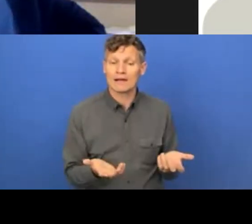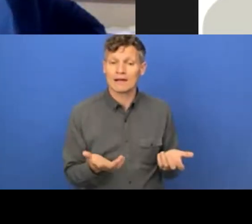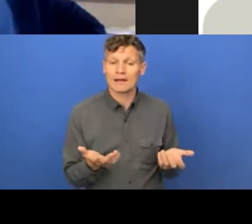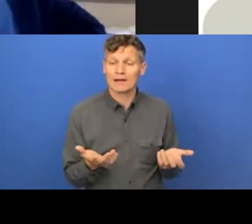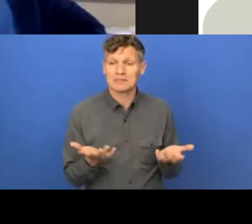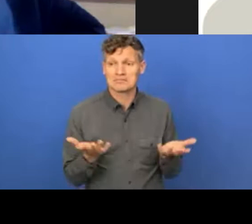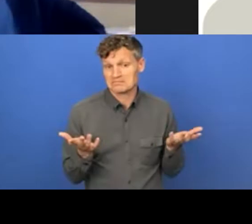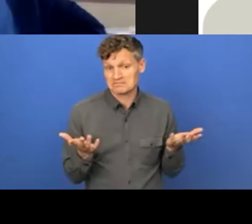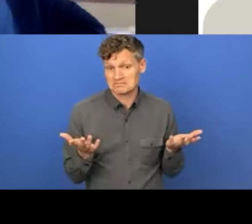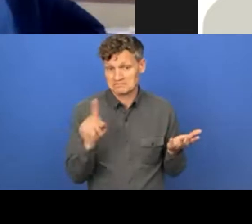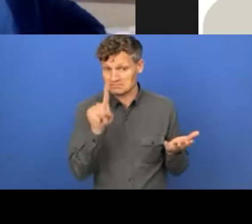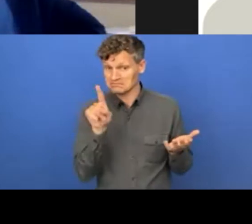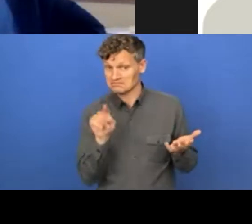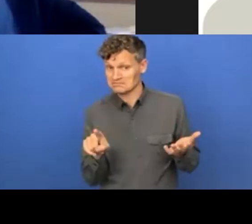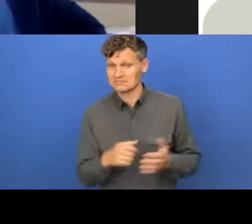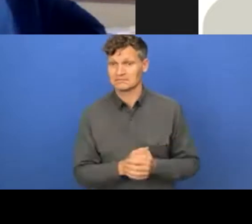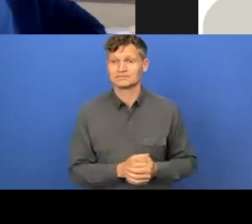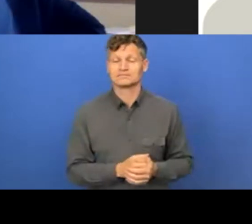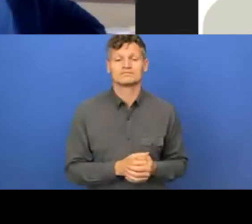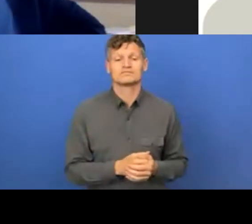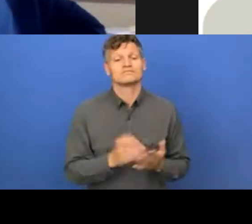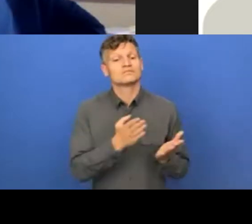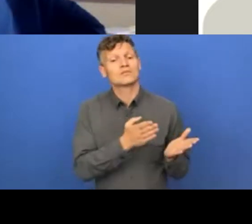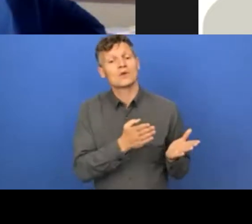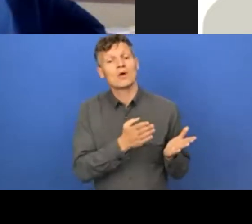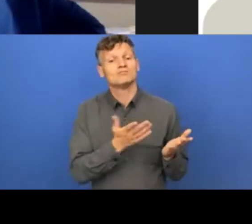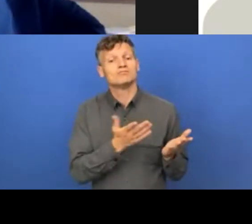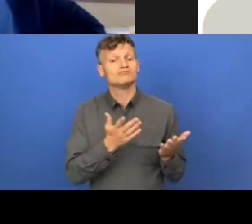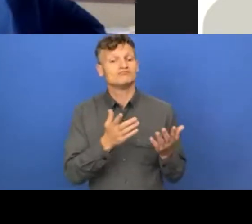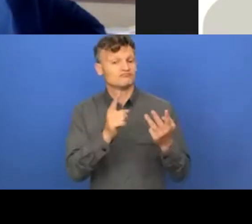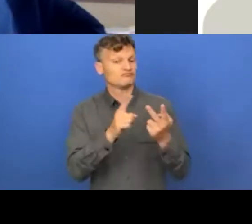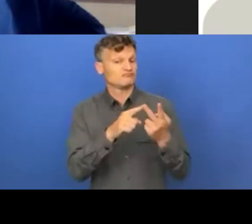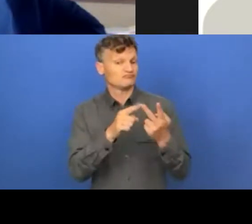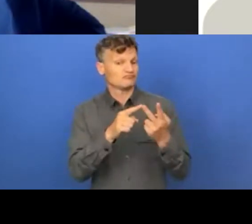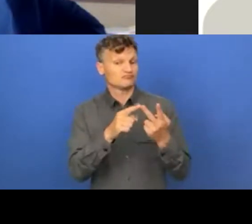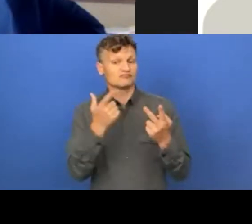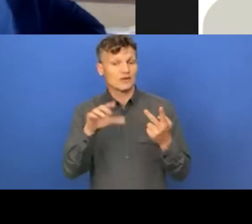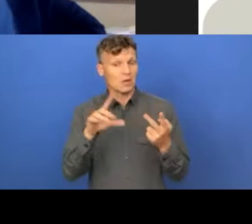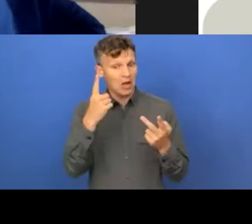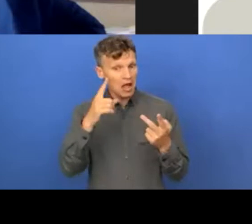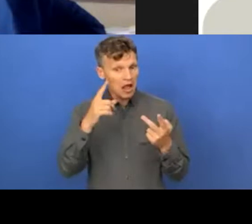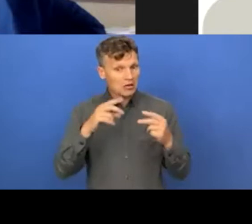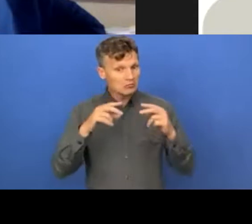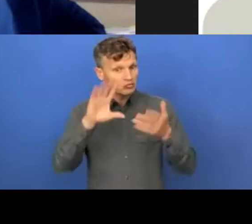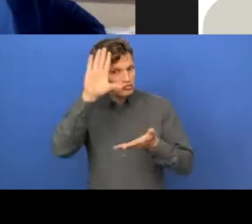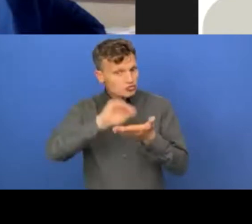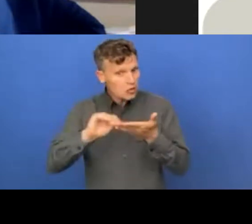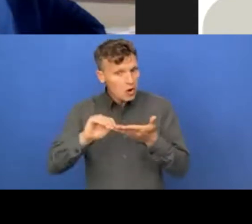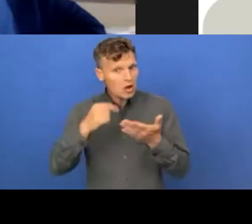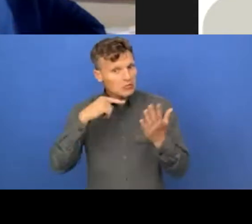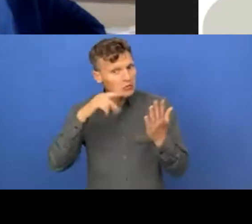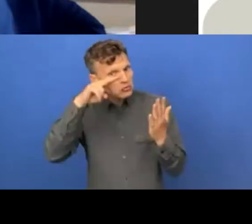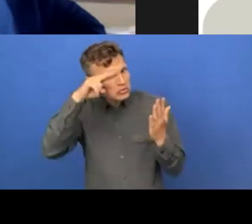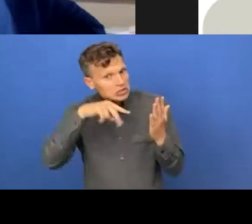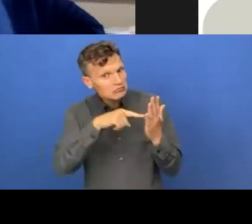finding that came out of the report was that a lot of this research is concentrated in North America